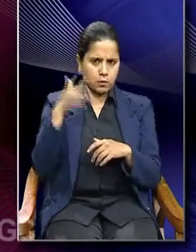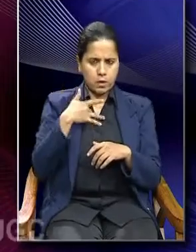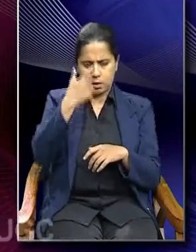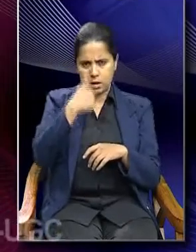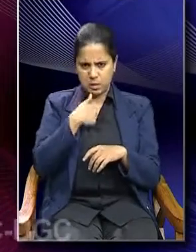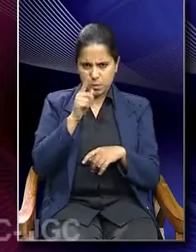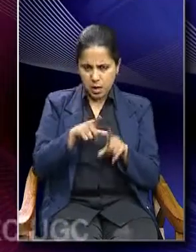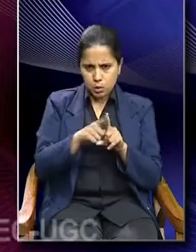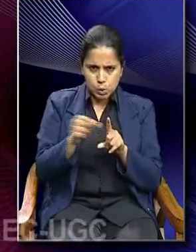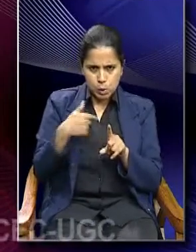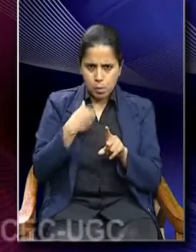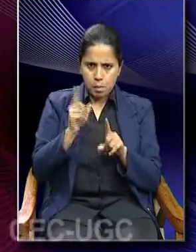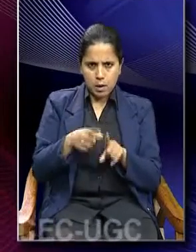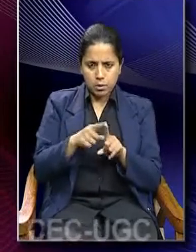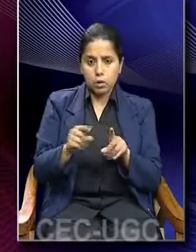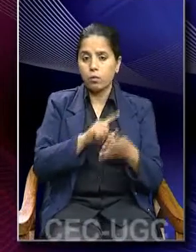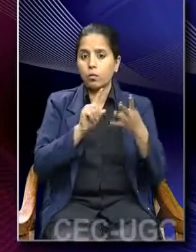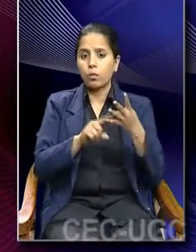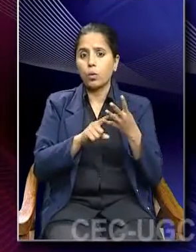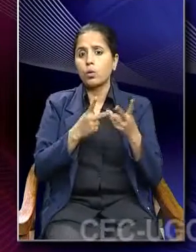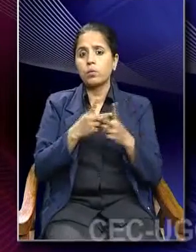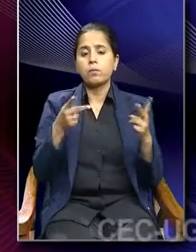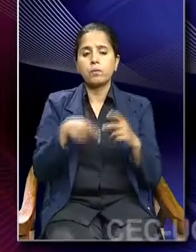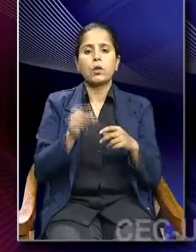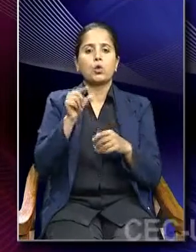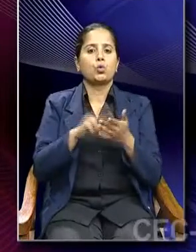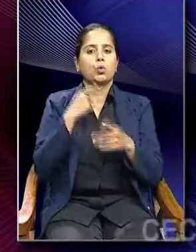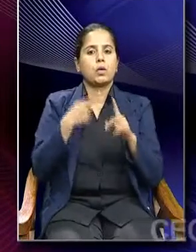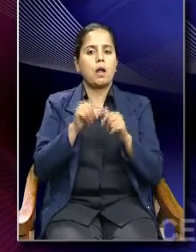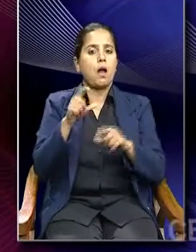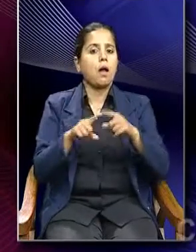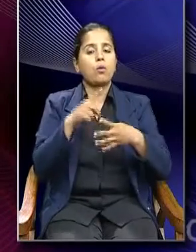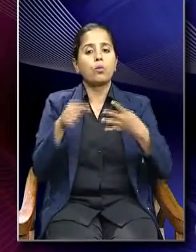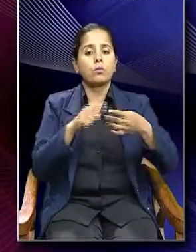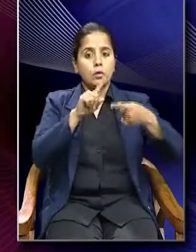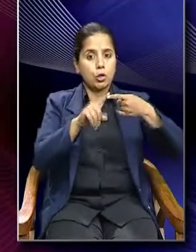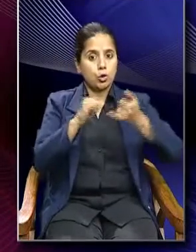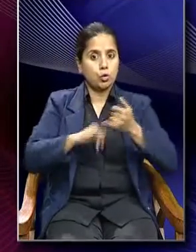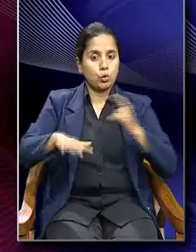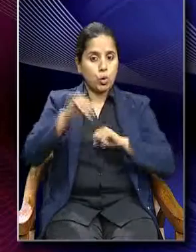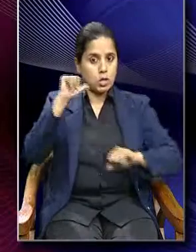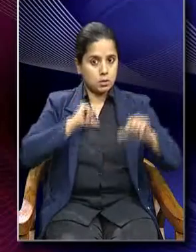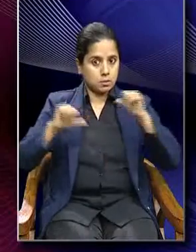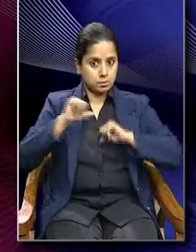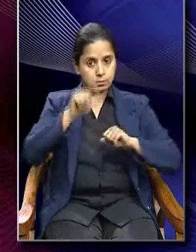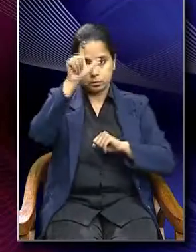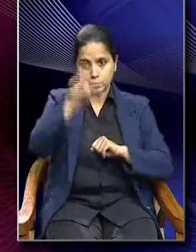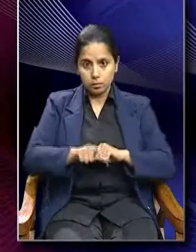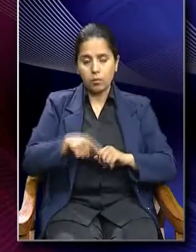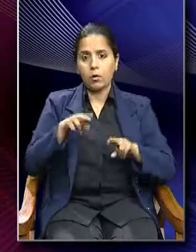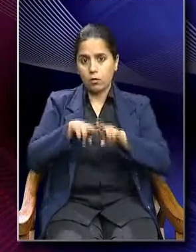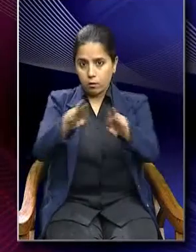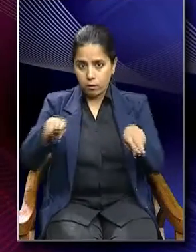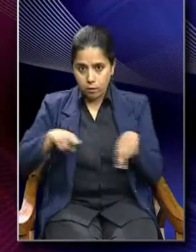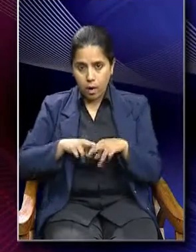individual. So, the four things constitute an unit act. One is a social actor, a person, a